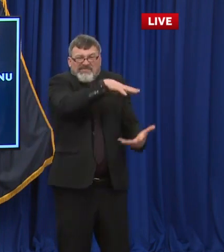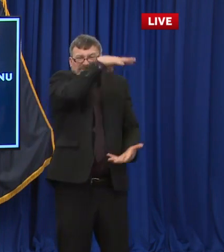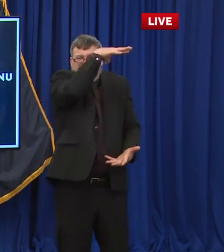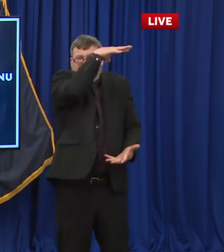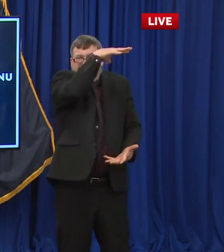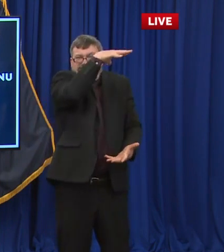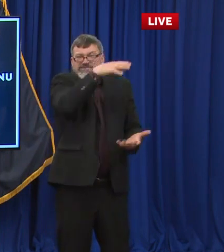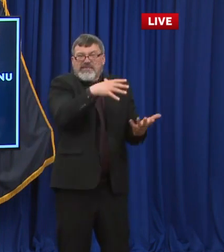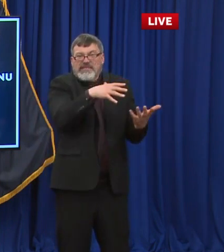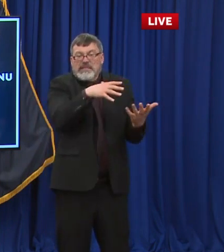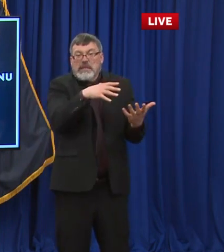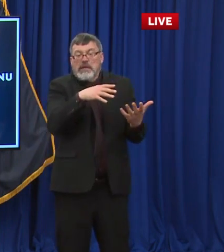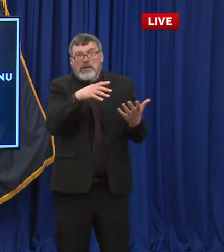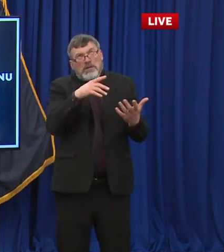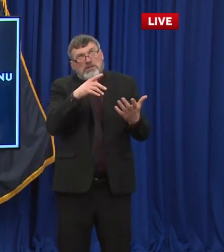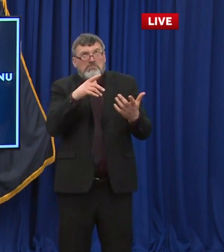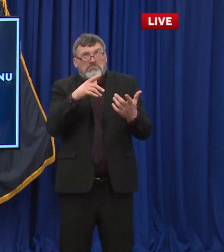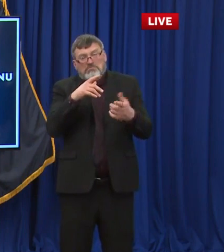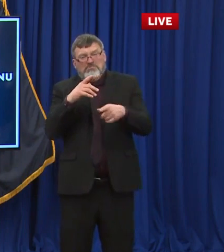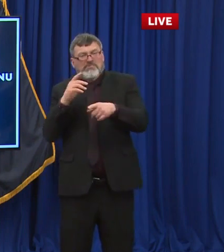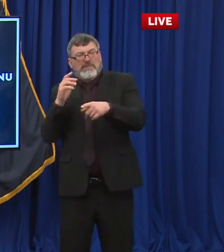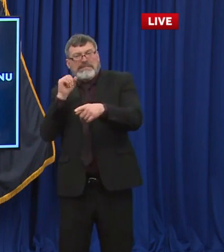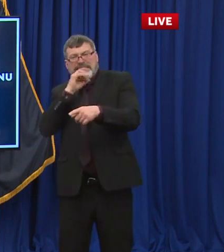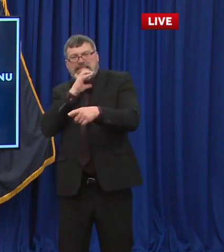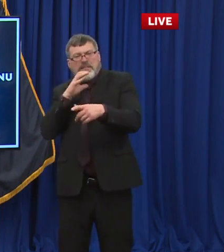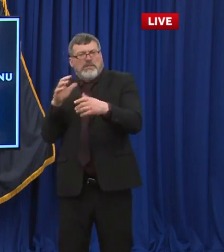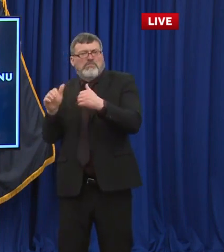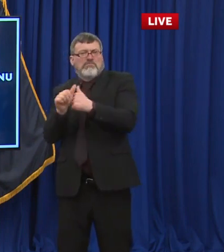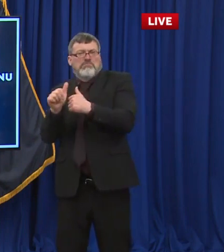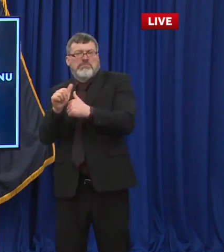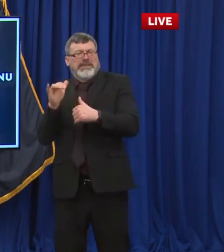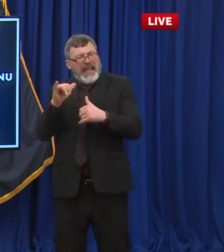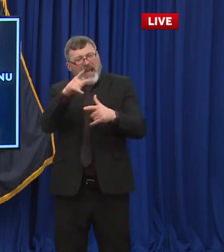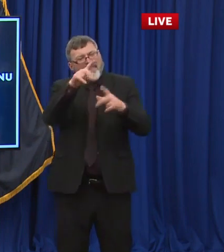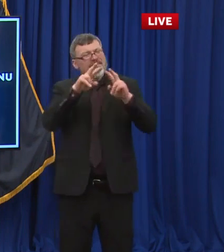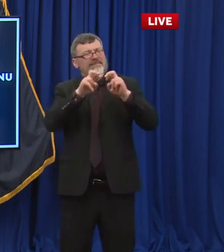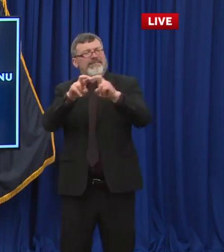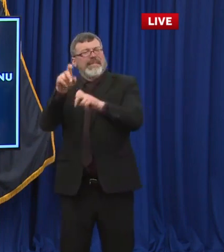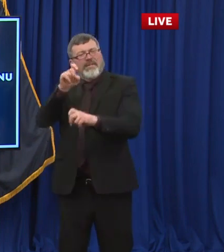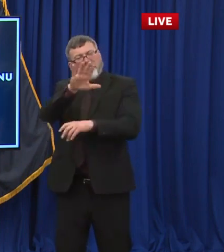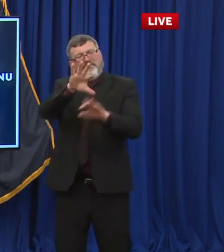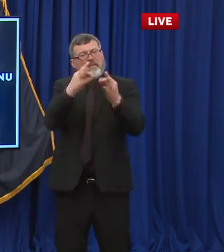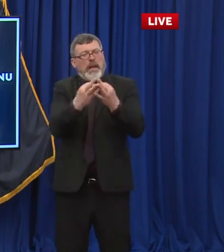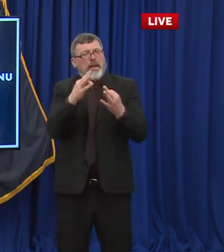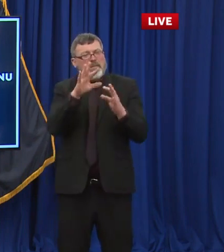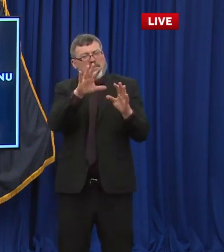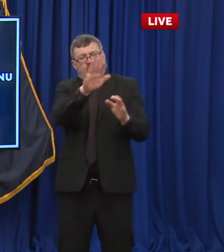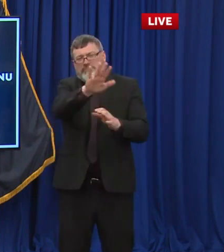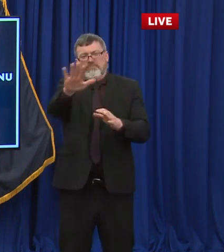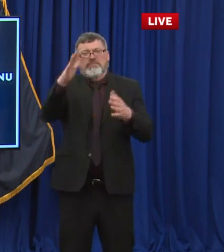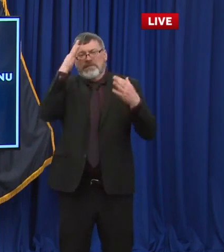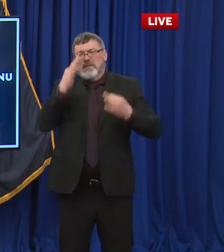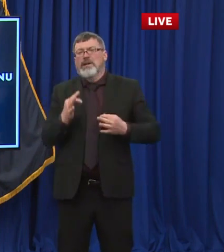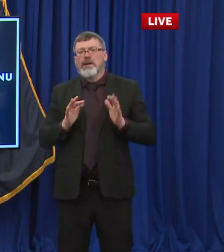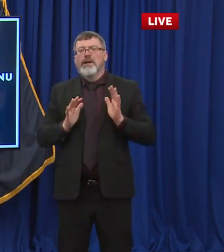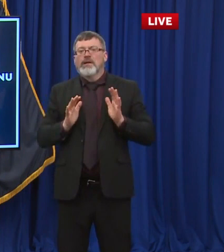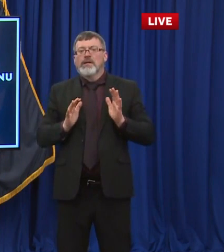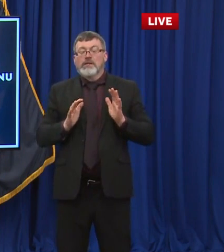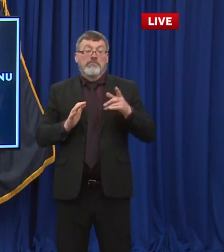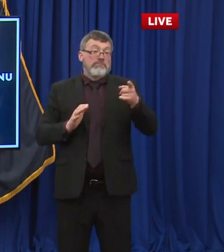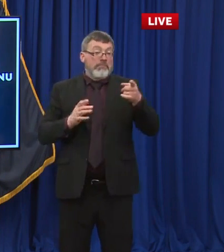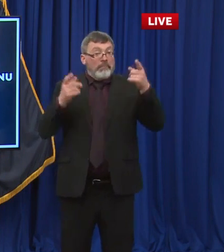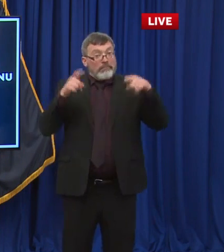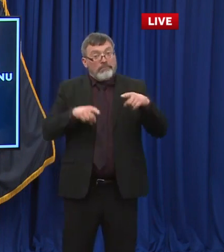it's really up to individuals to make that choice for themselves and you know there's nowhere for example if you're going to travel on a plane you're going to be wearing a mask you know there's a lot of